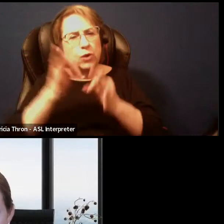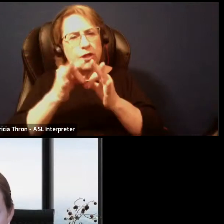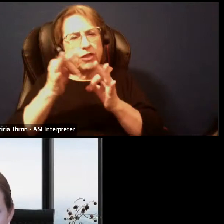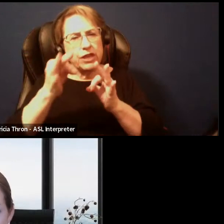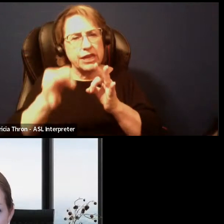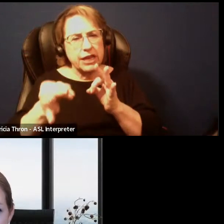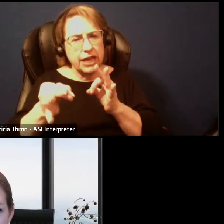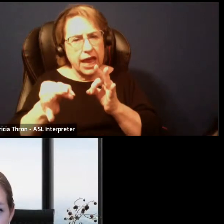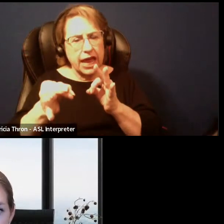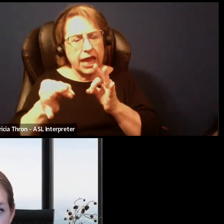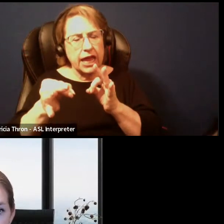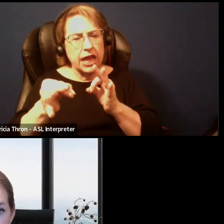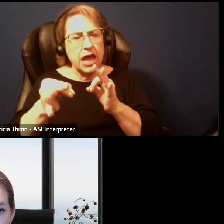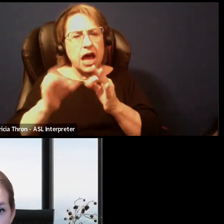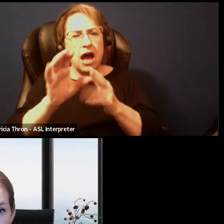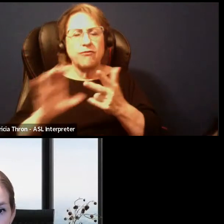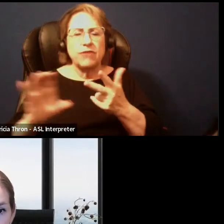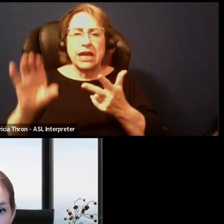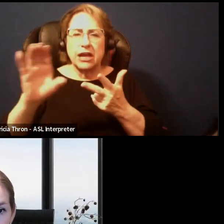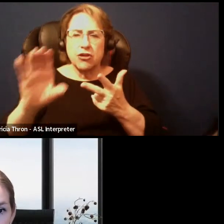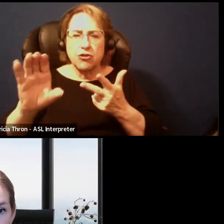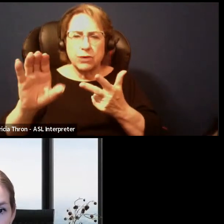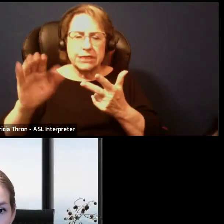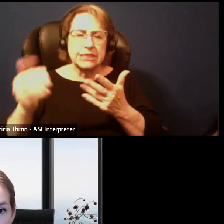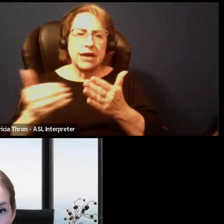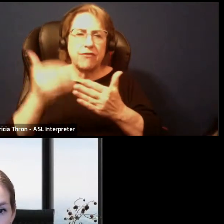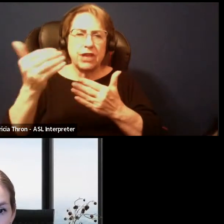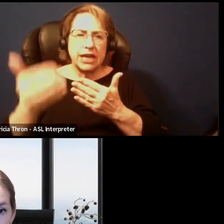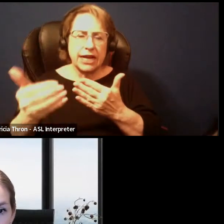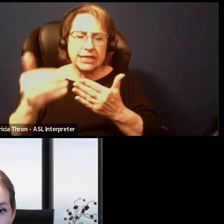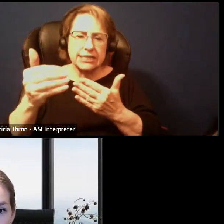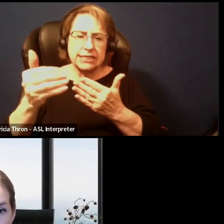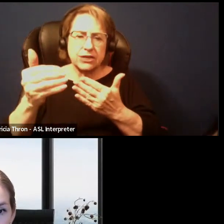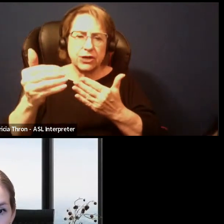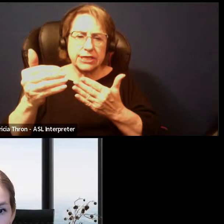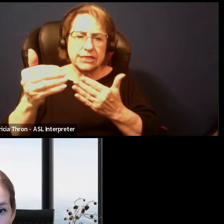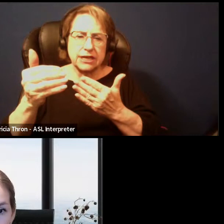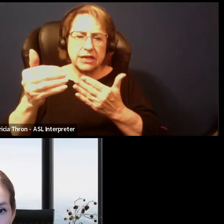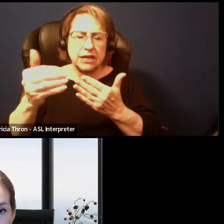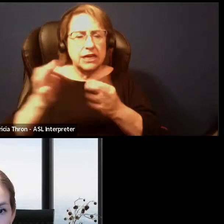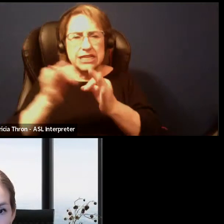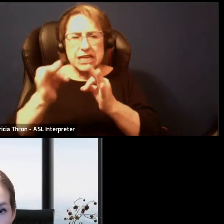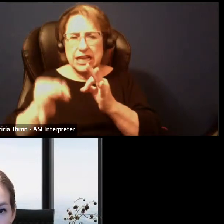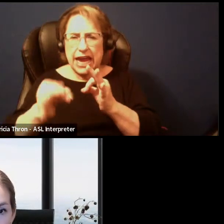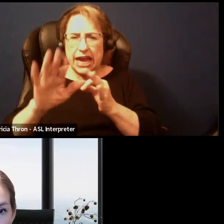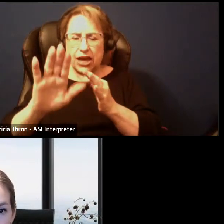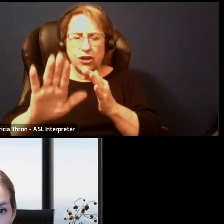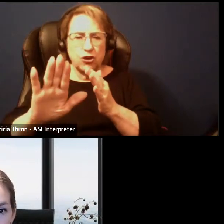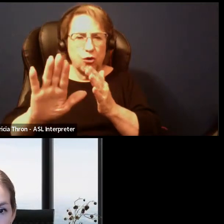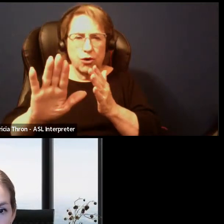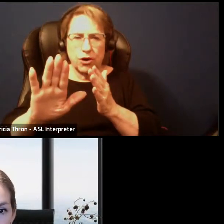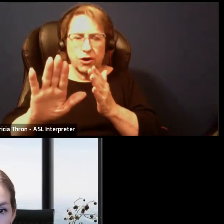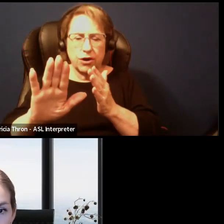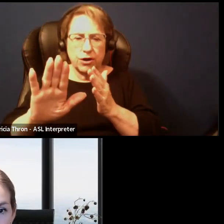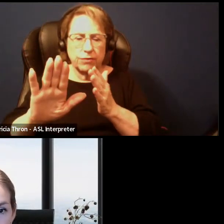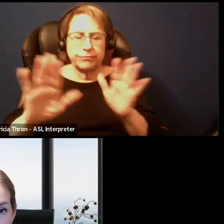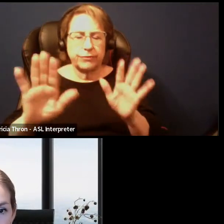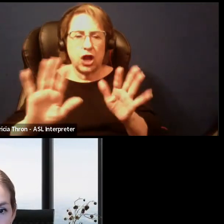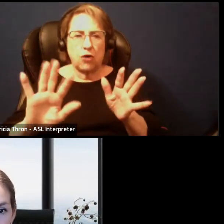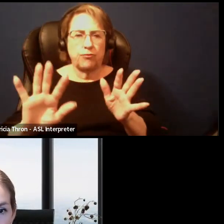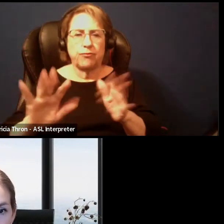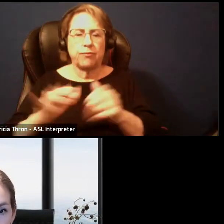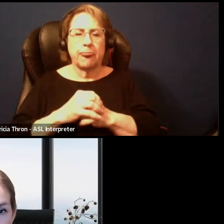issuance of the next series, would that delay any of the projects on this list? I know you just mentioned the gyms, but we probably